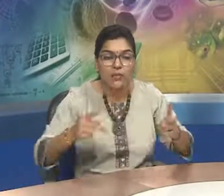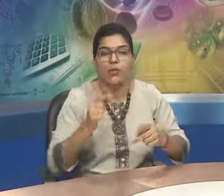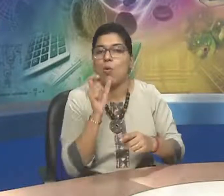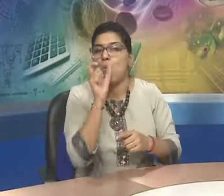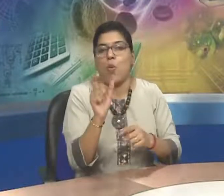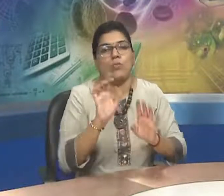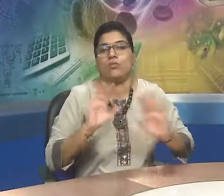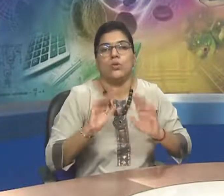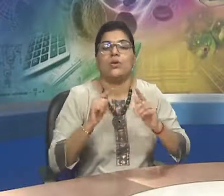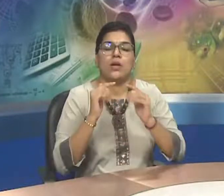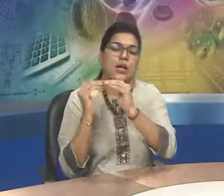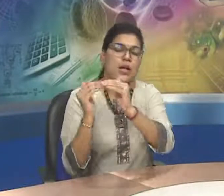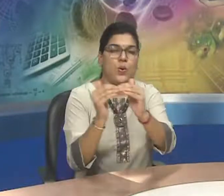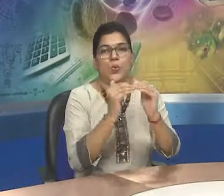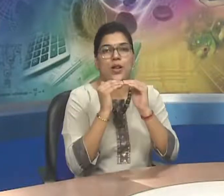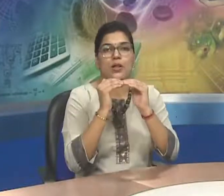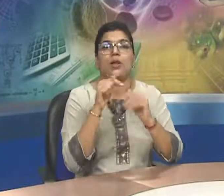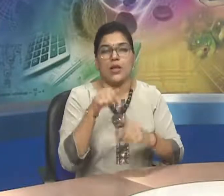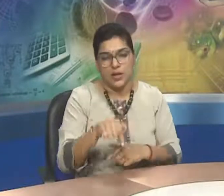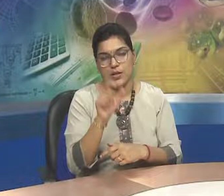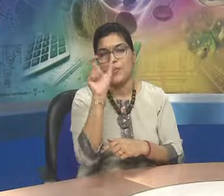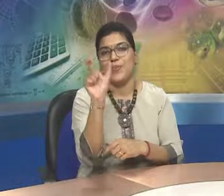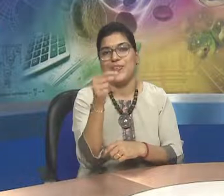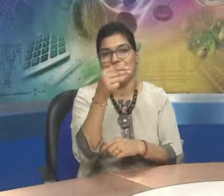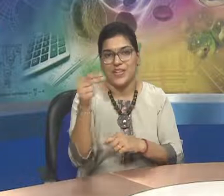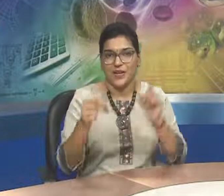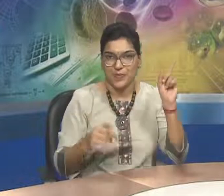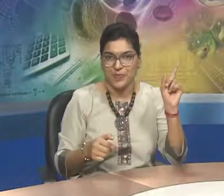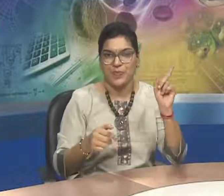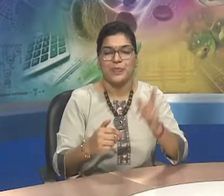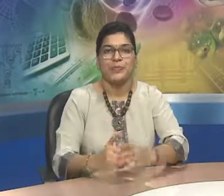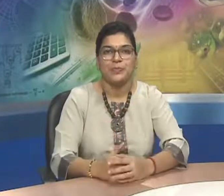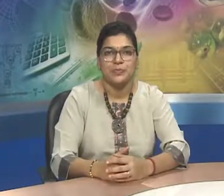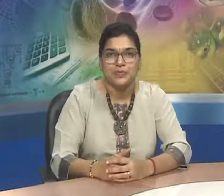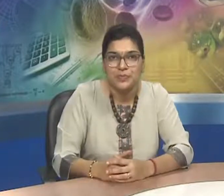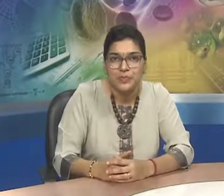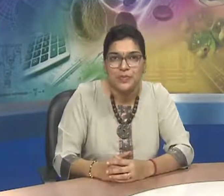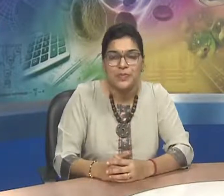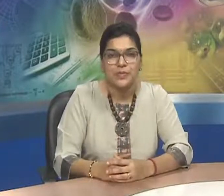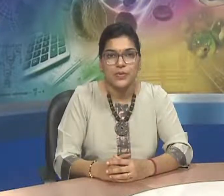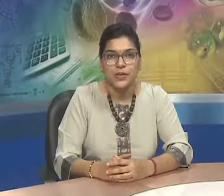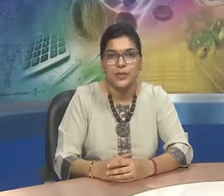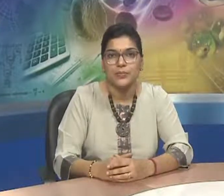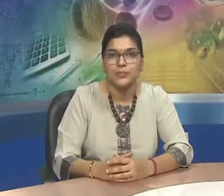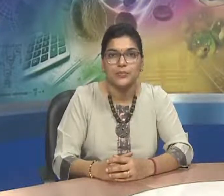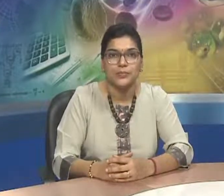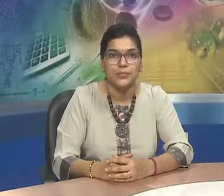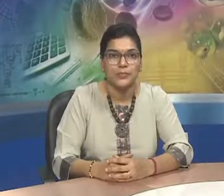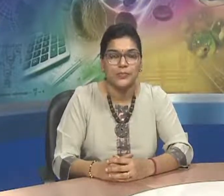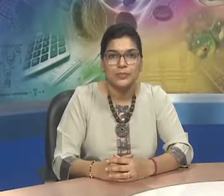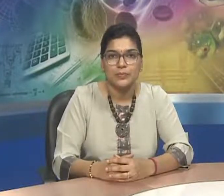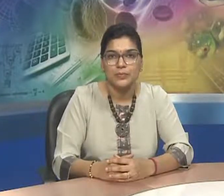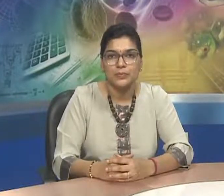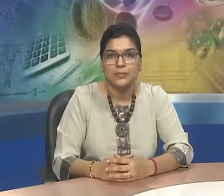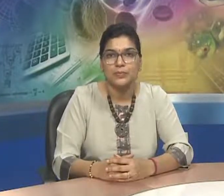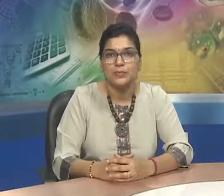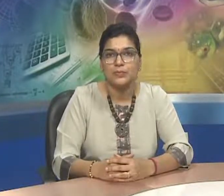So, secularism means having equal status for all, irrespective of any